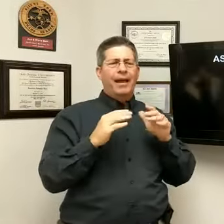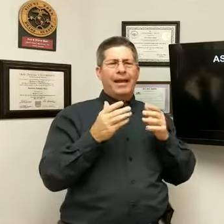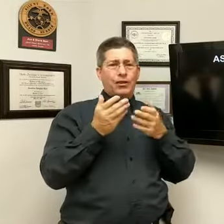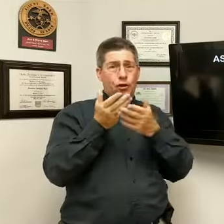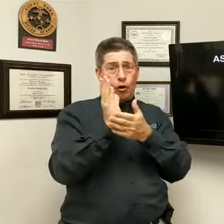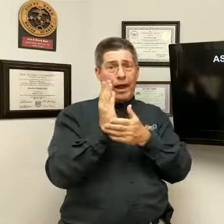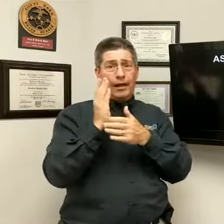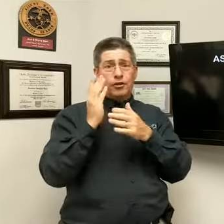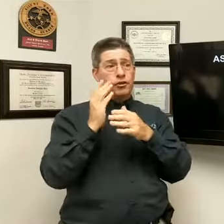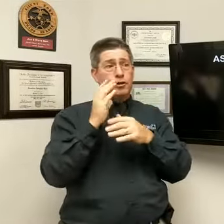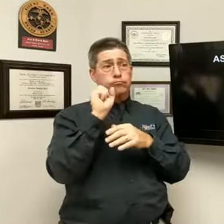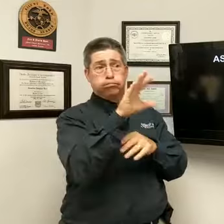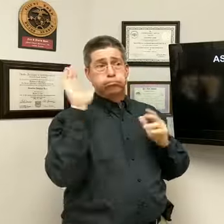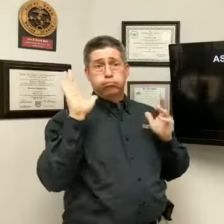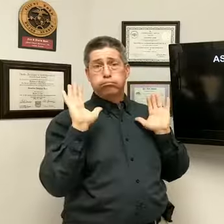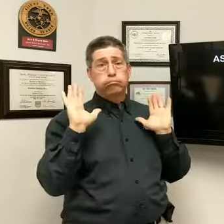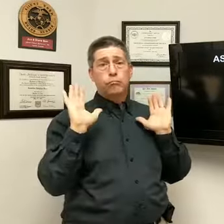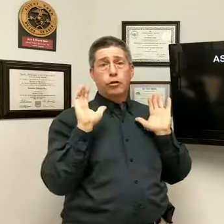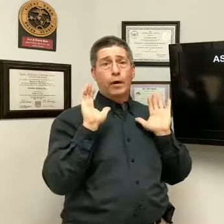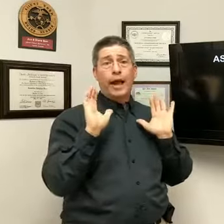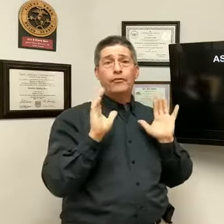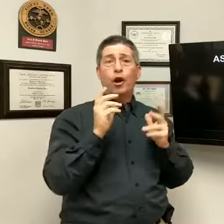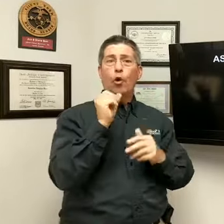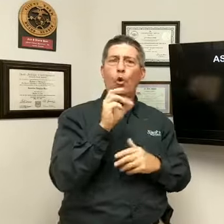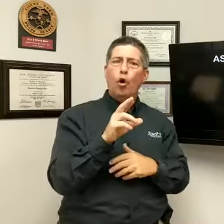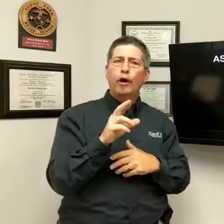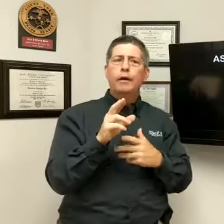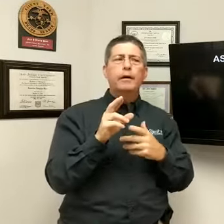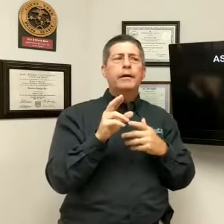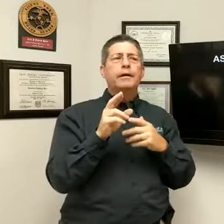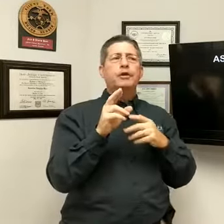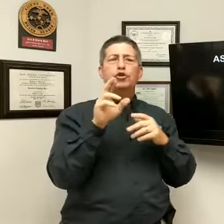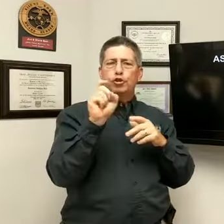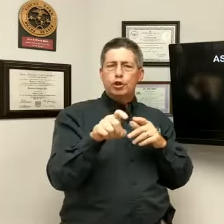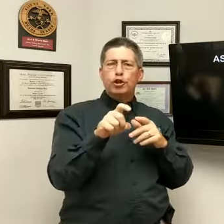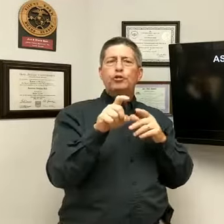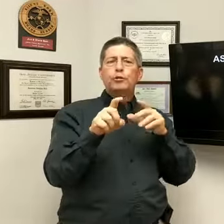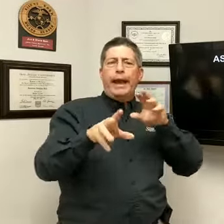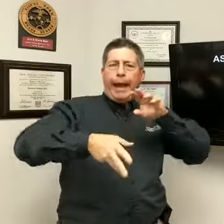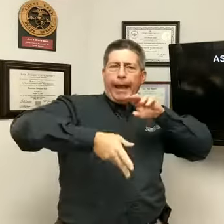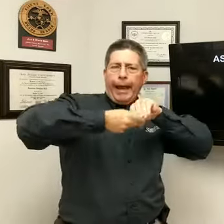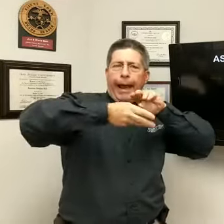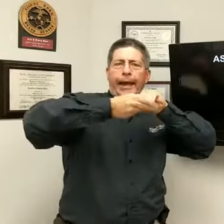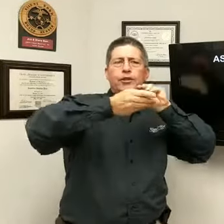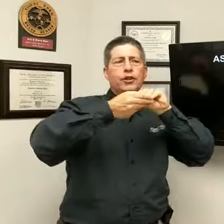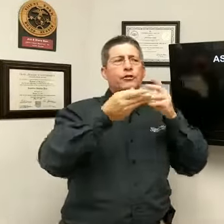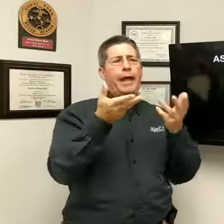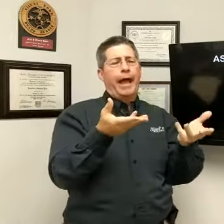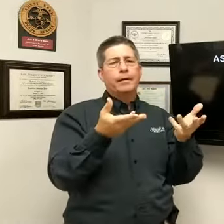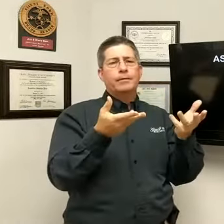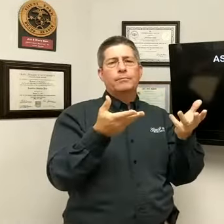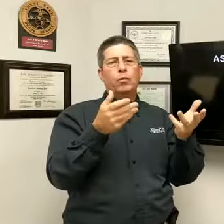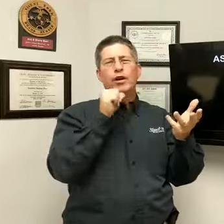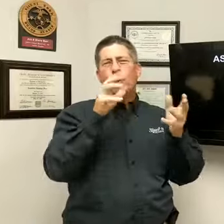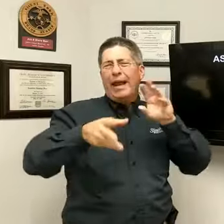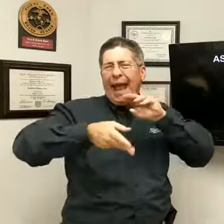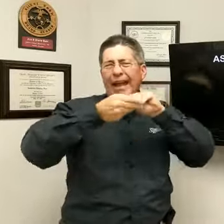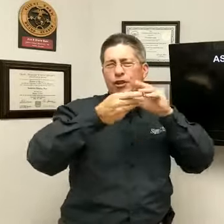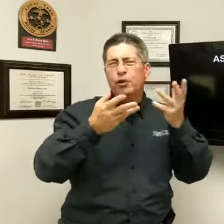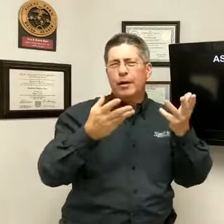Is it all right just to throw it out there, or should you add to that? Well, you don't add to it.